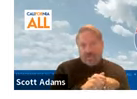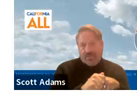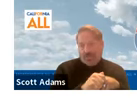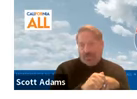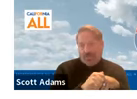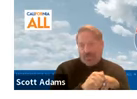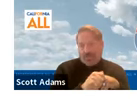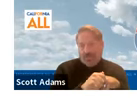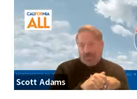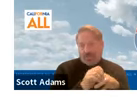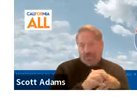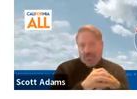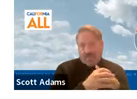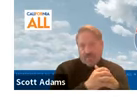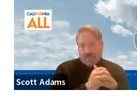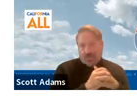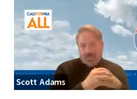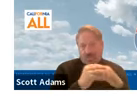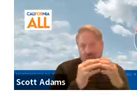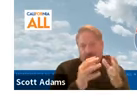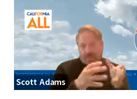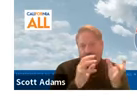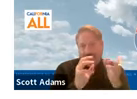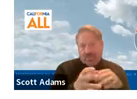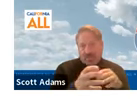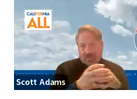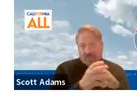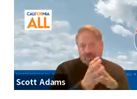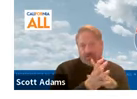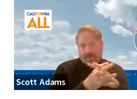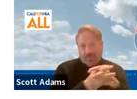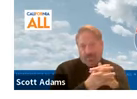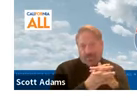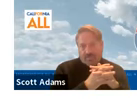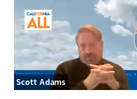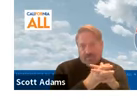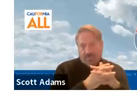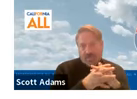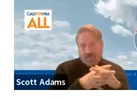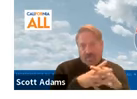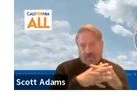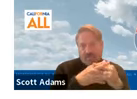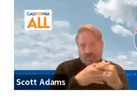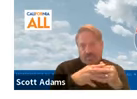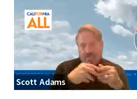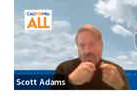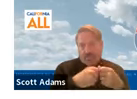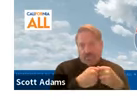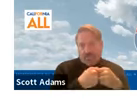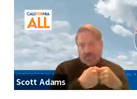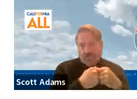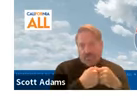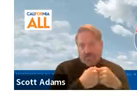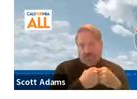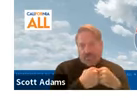can be as accessible as possible. So in the language with the other accessibility features, the good